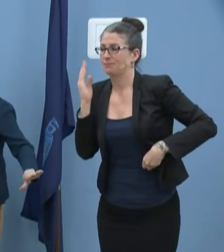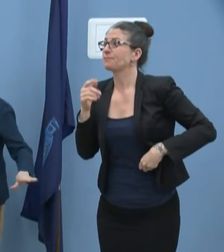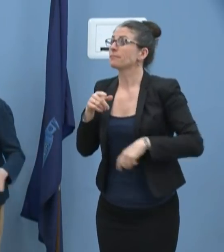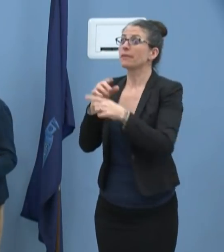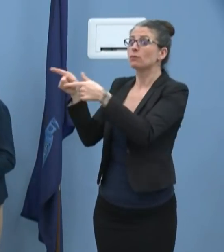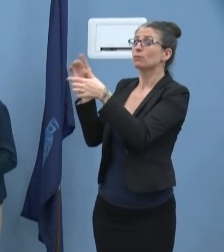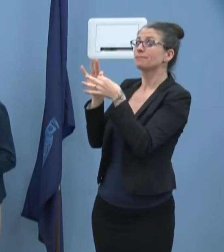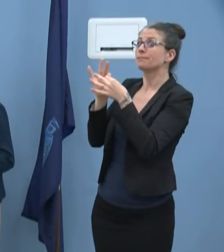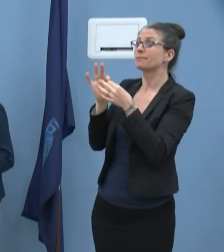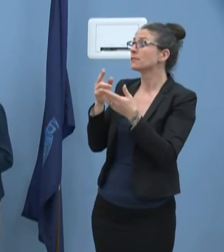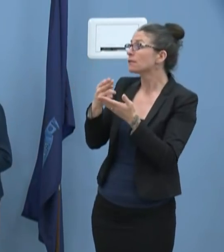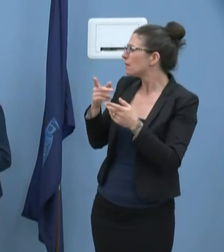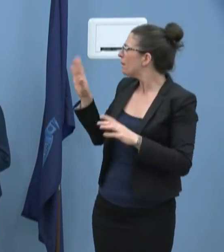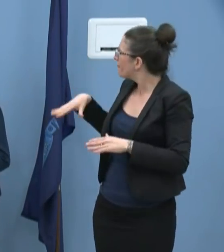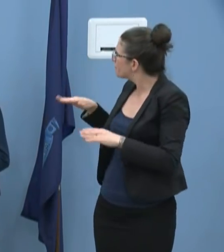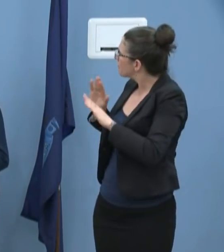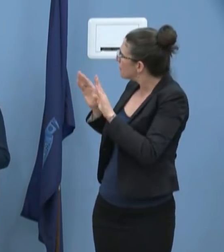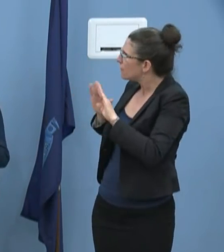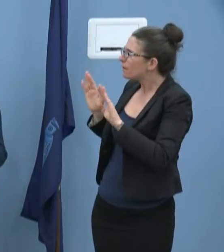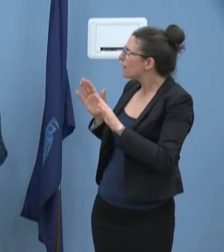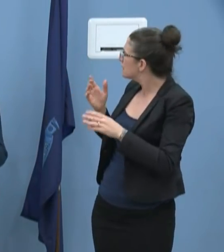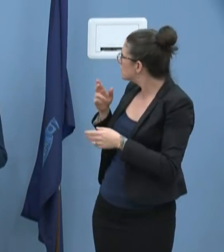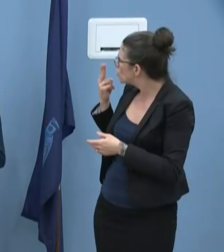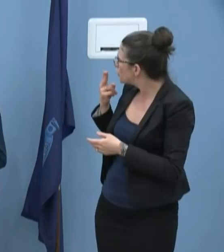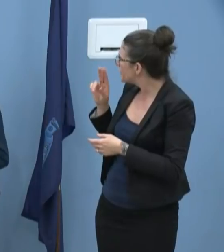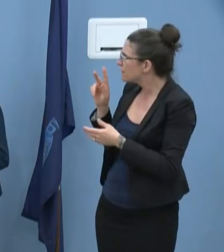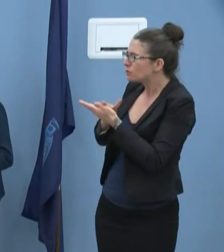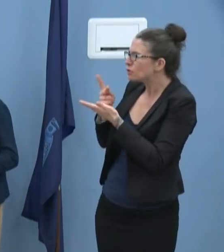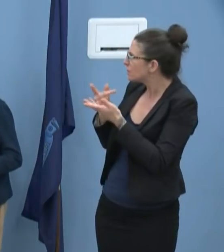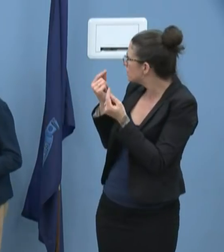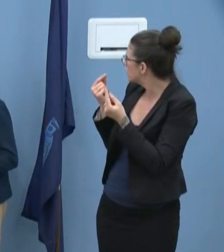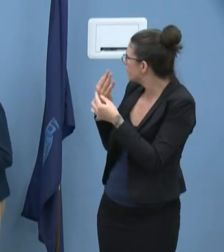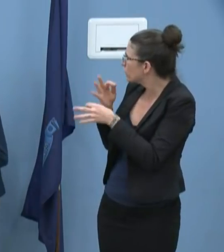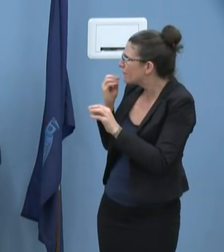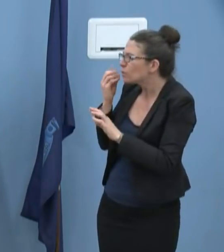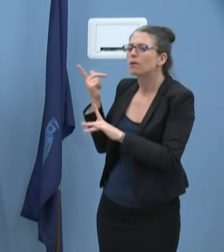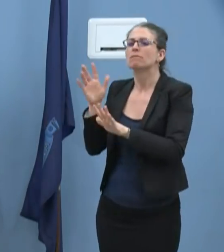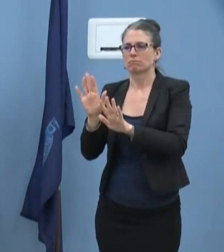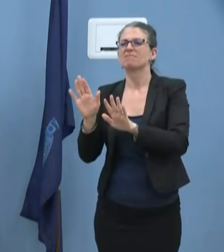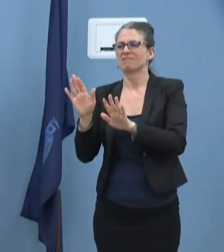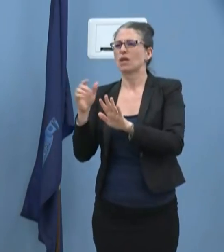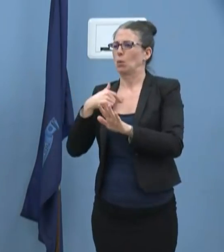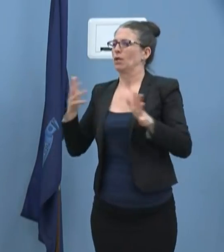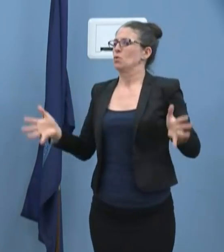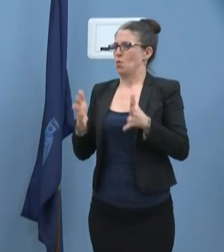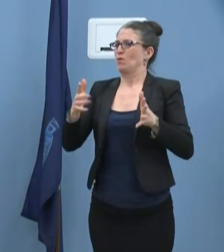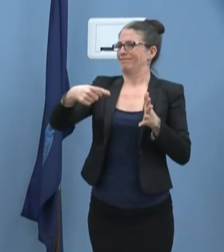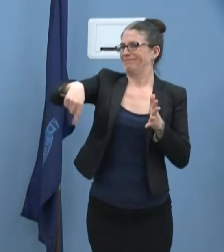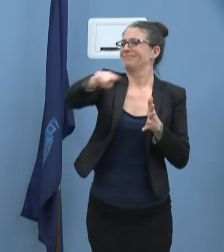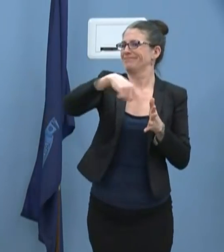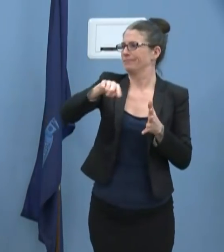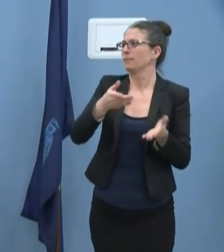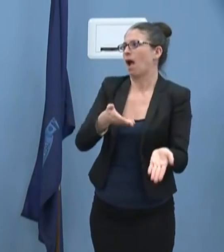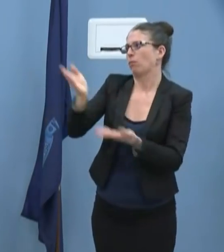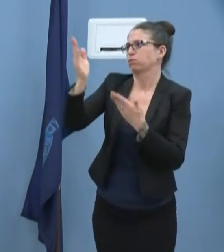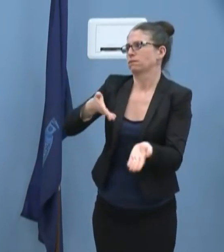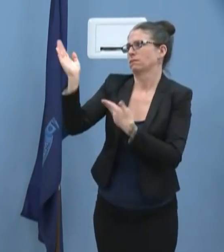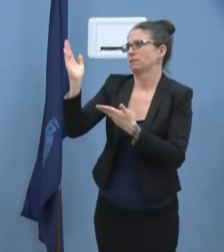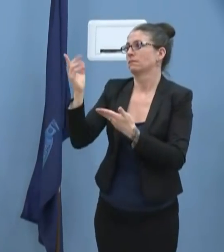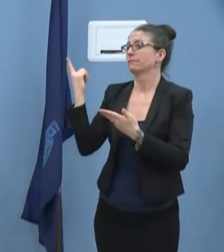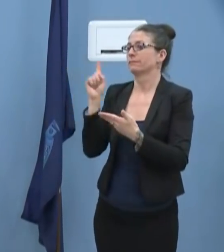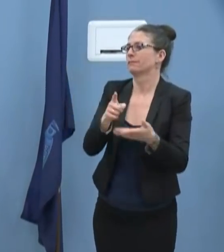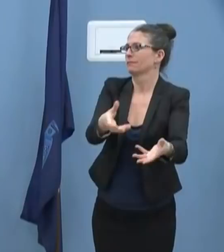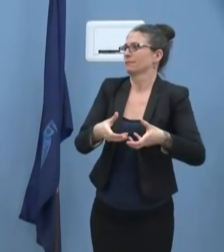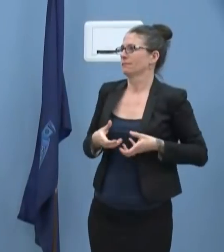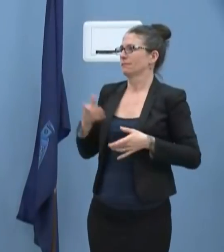Right. That's a difficult space, and we would encourage takeout only. Go ahead. Sure. So the